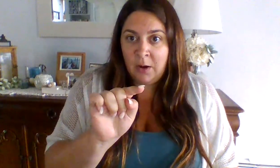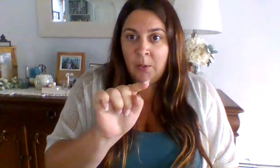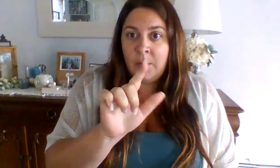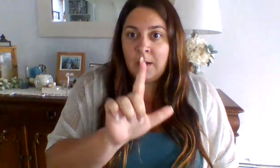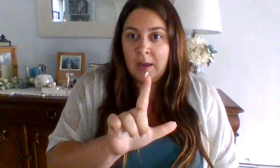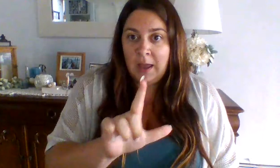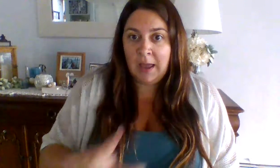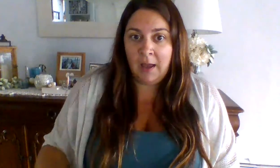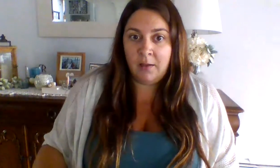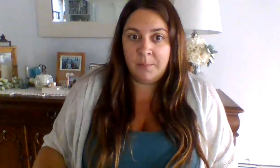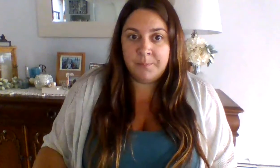arrow, L.